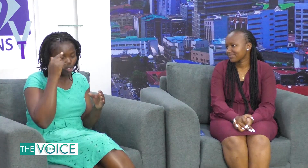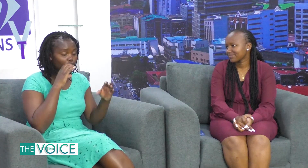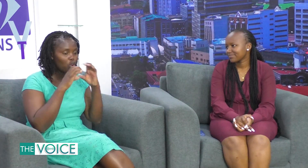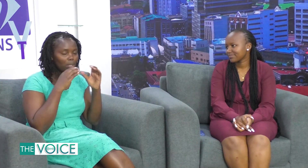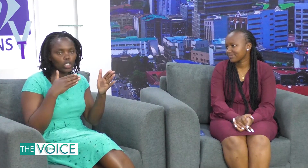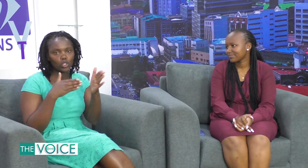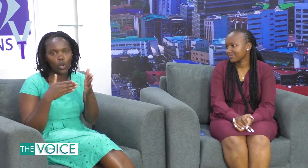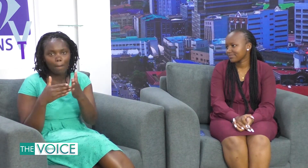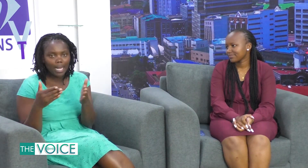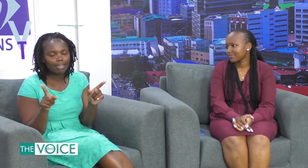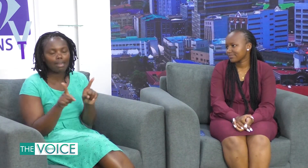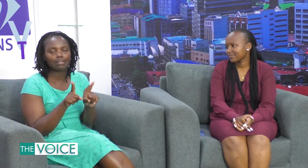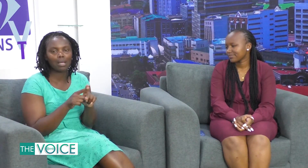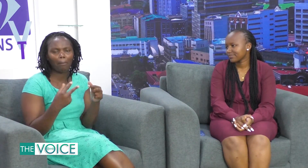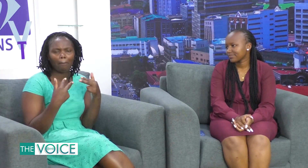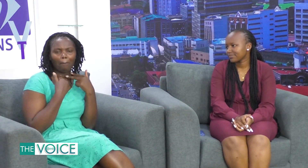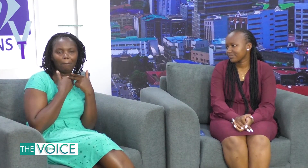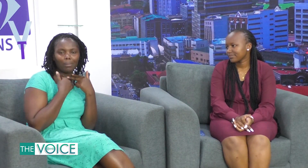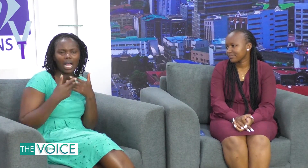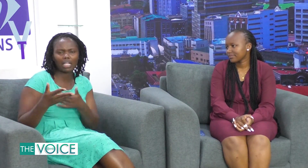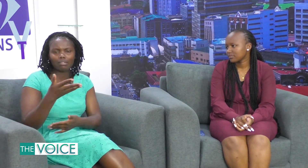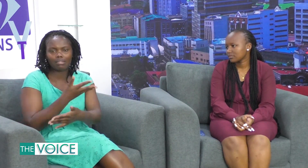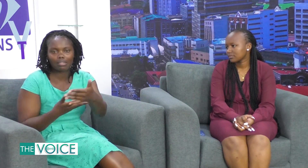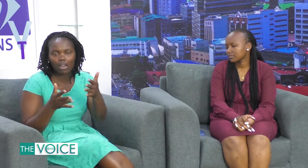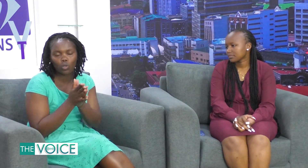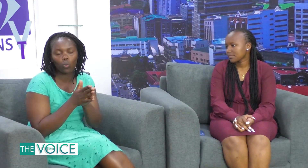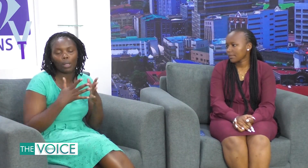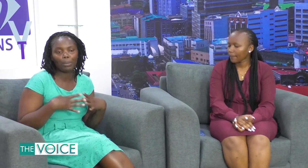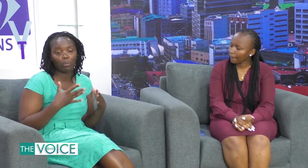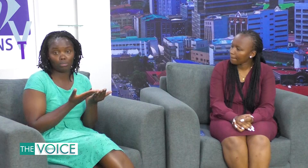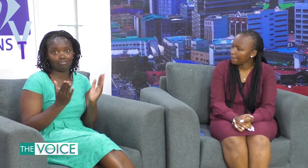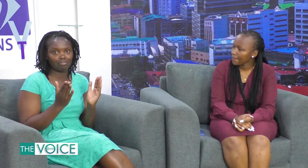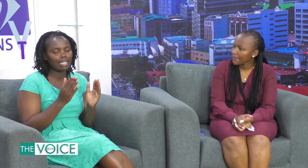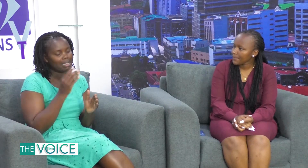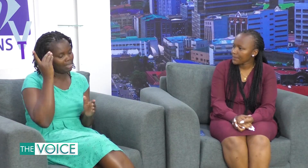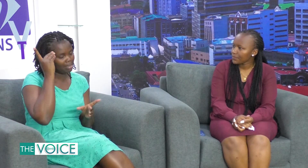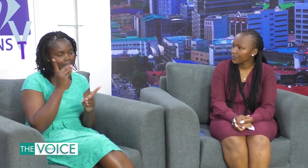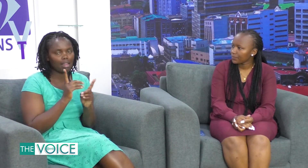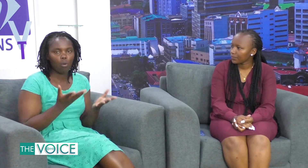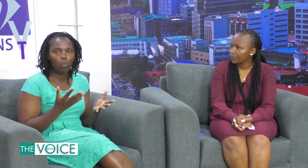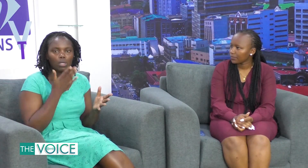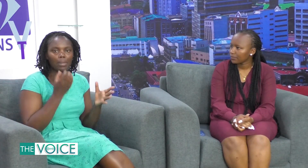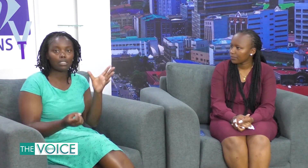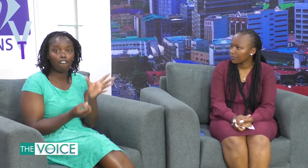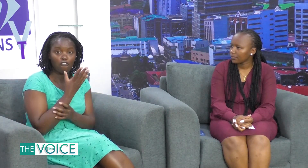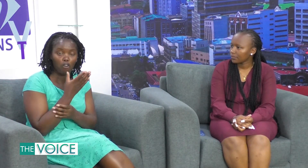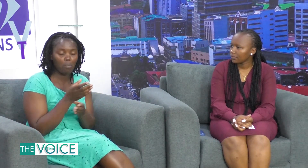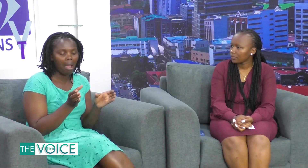it clear because of communication barrier and also sometimes having a problem of socialization with her